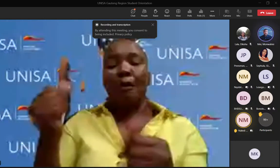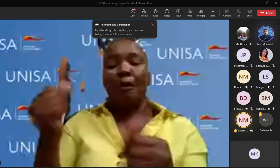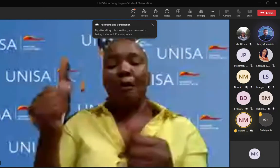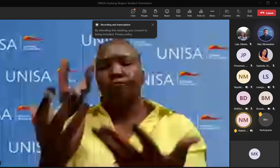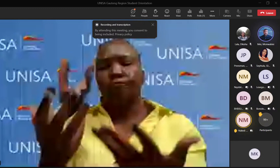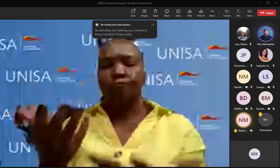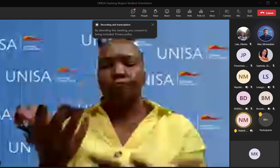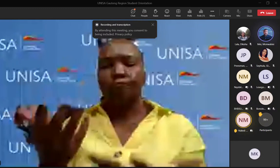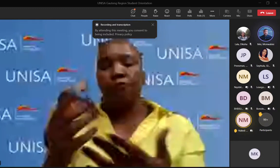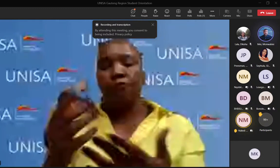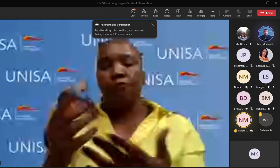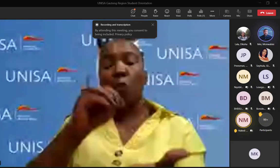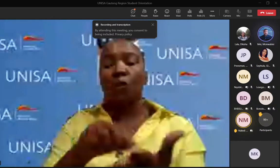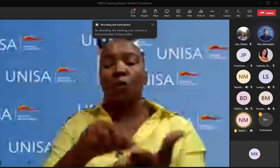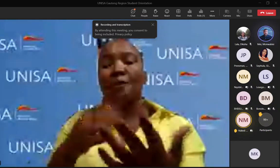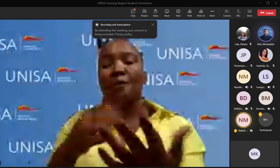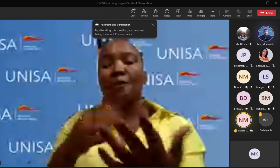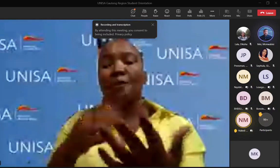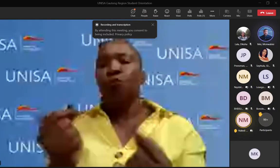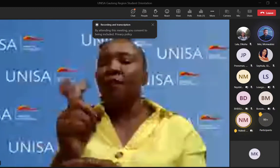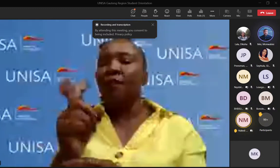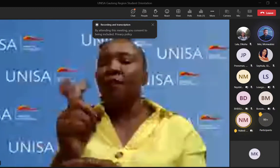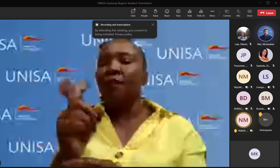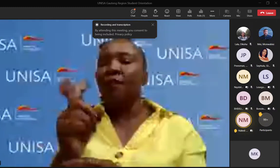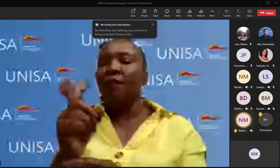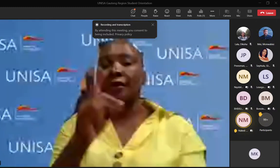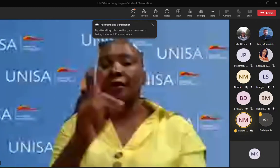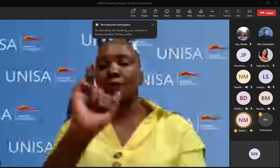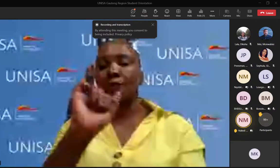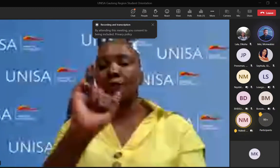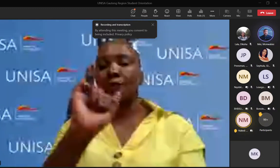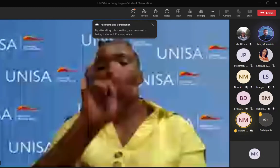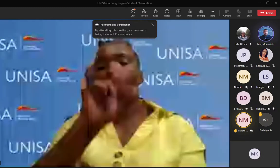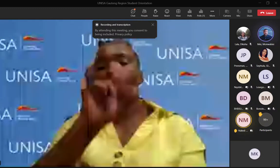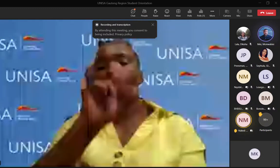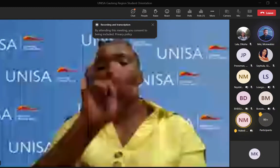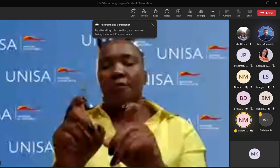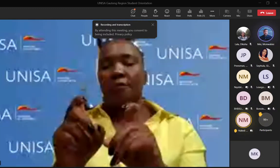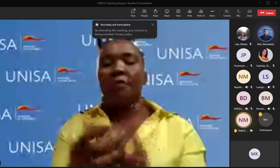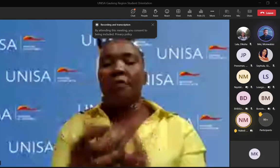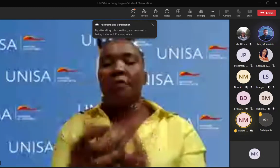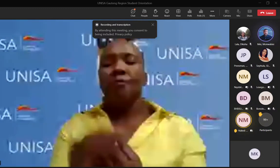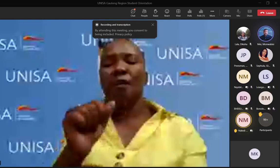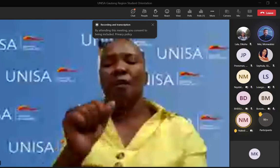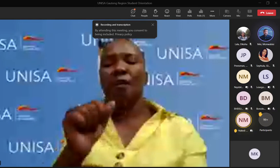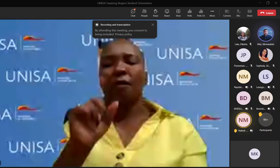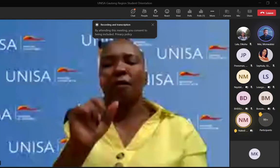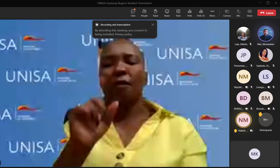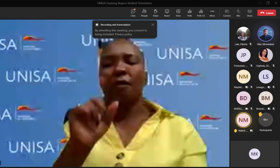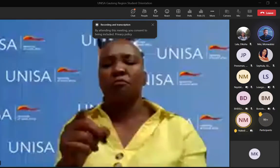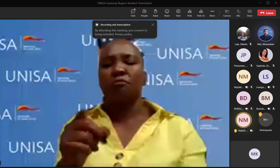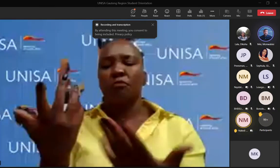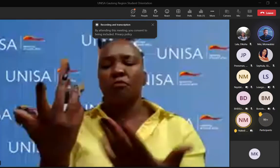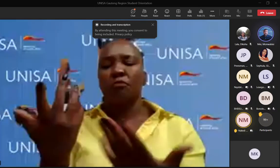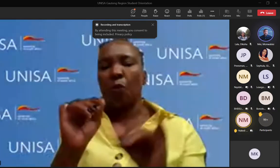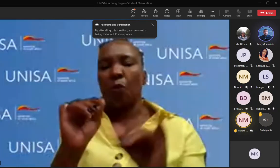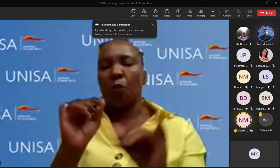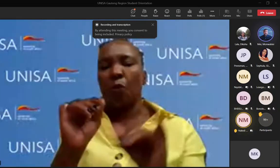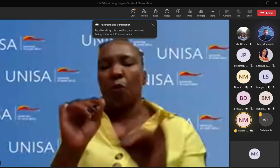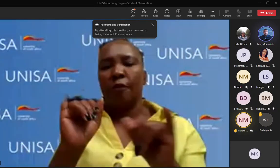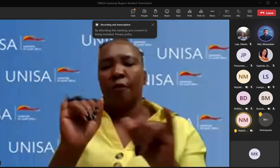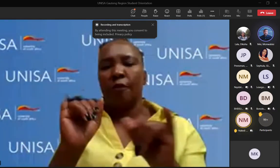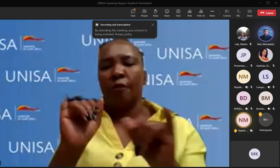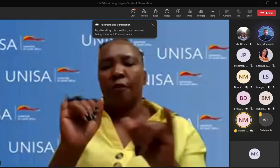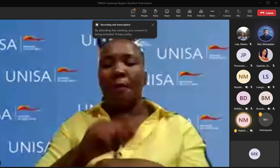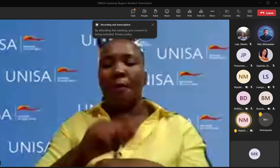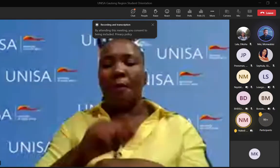to answer your question yeah just just pay tight and thank you for your question okay